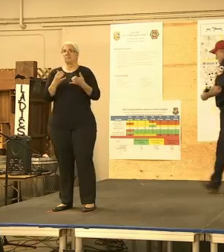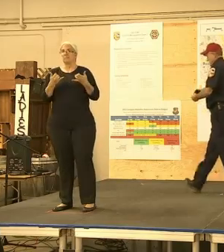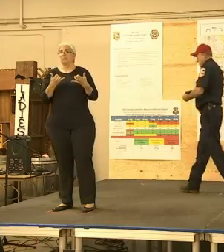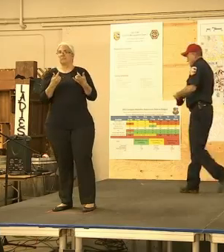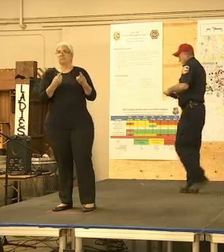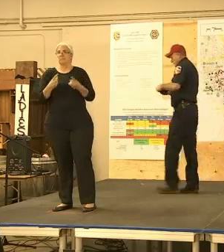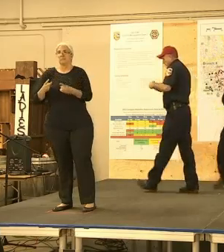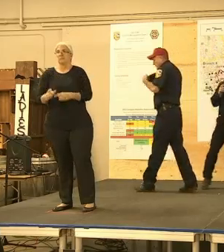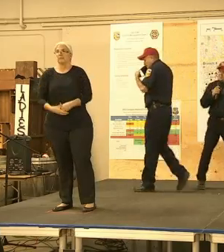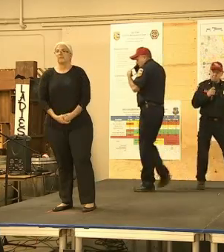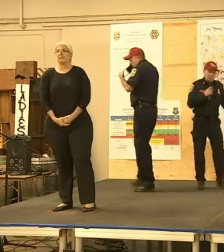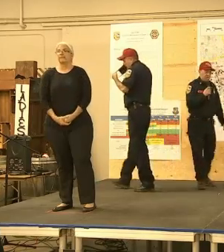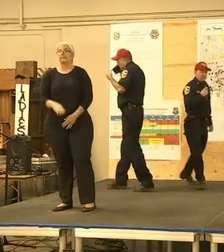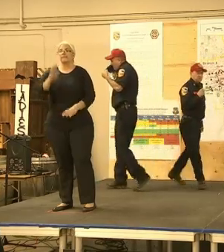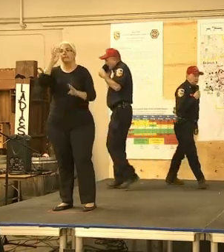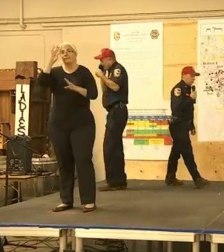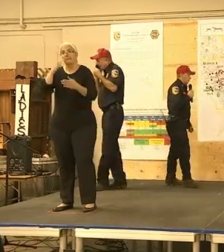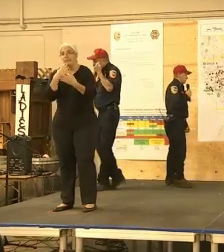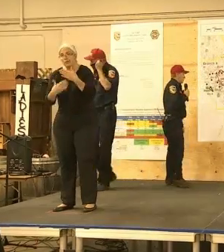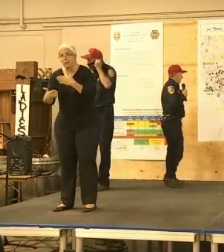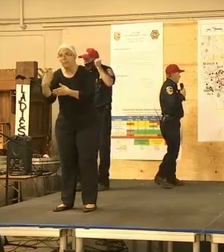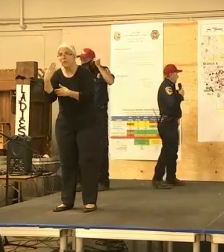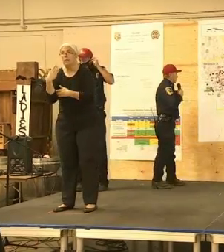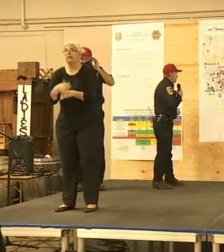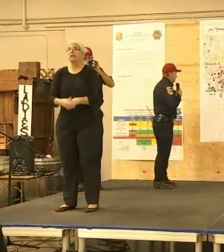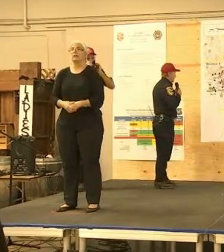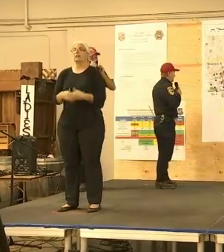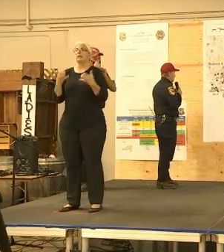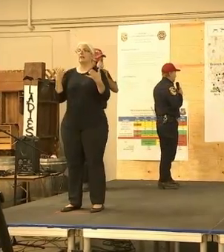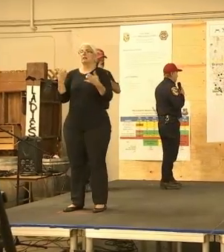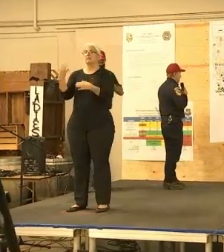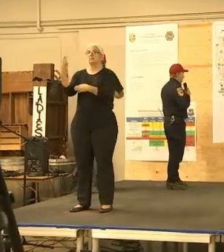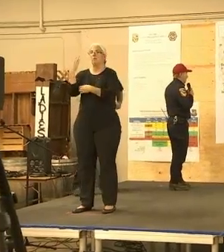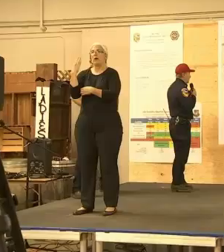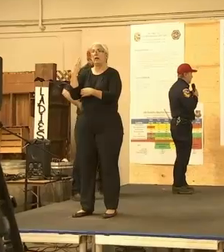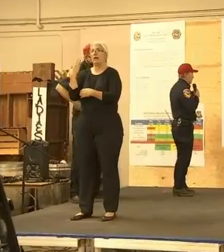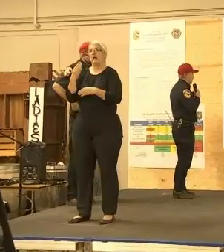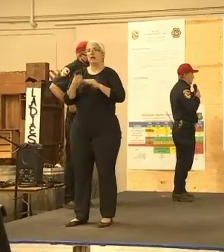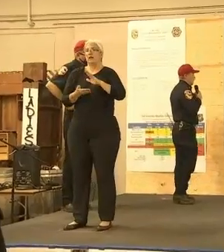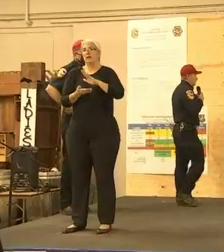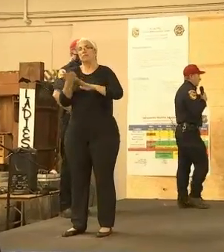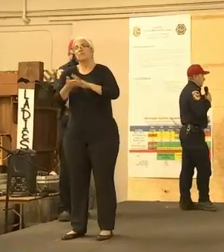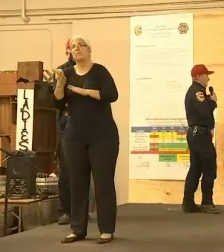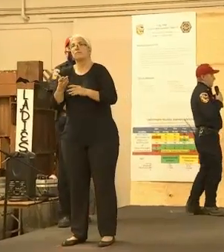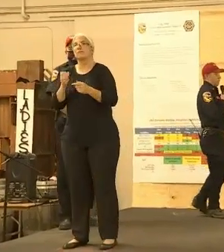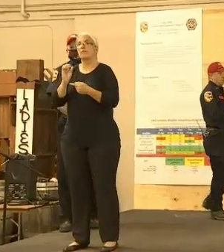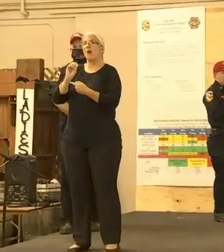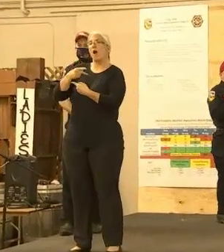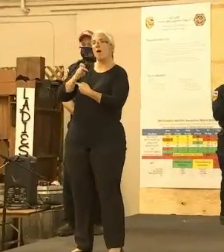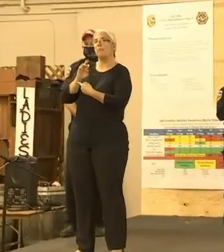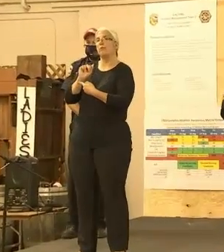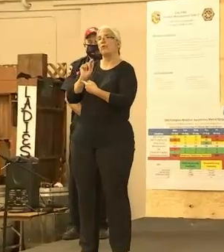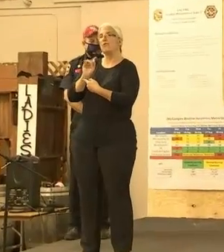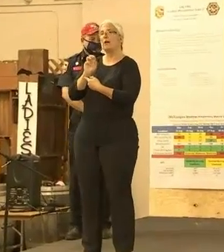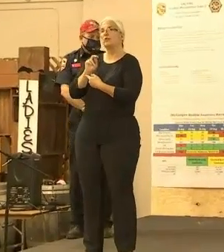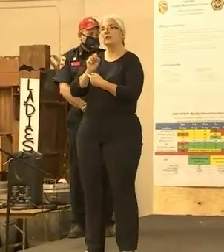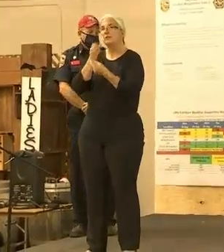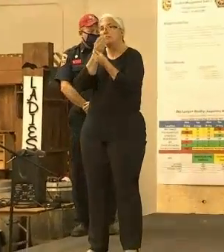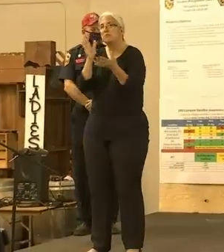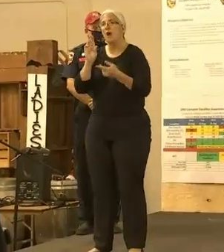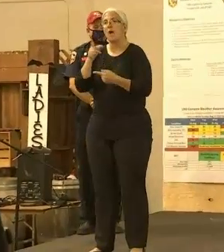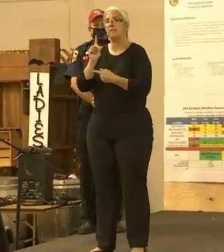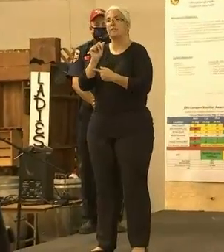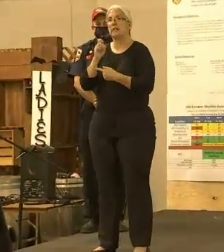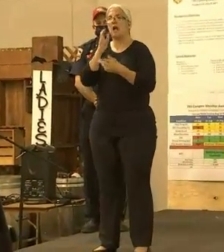Good morning. So, for this morning's operational update, I'm going to start out with kind of giving a general overview of the fire